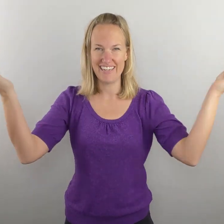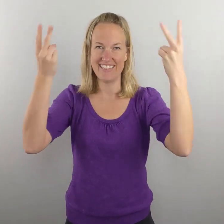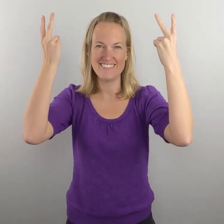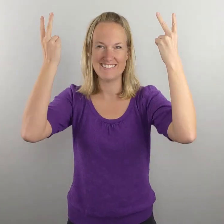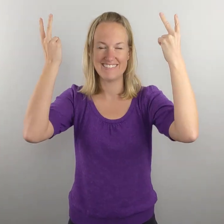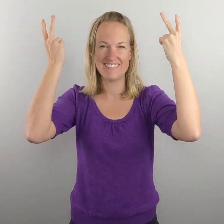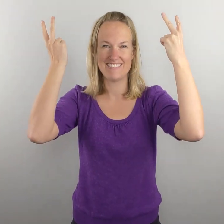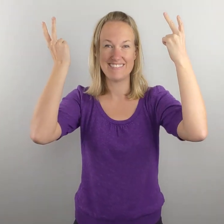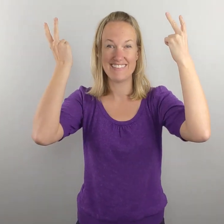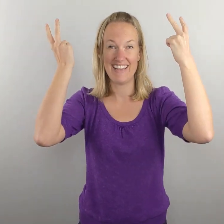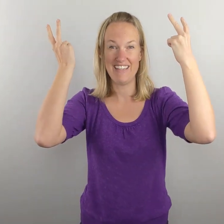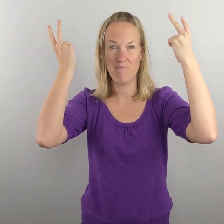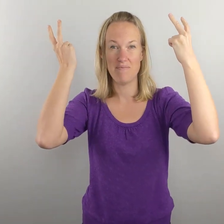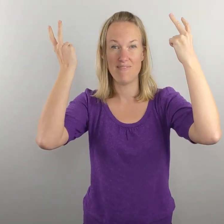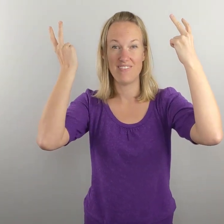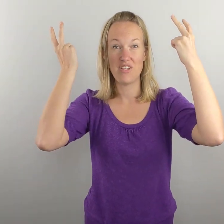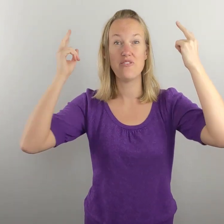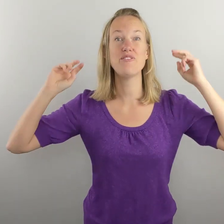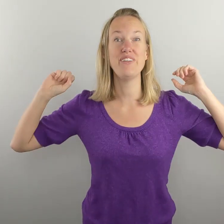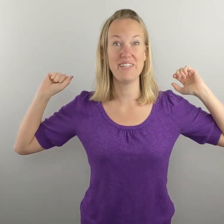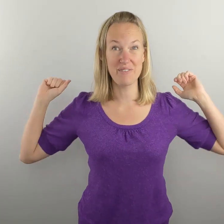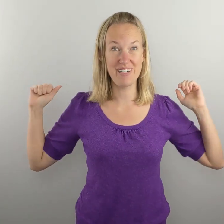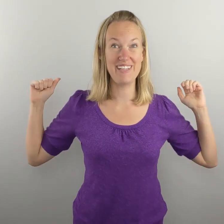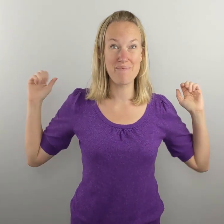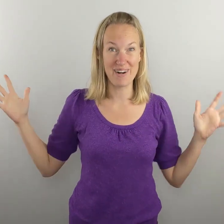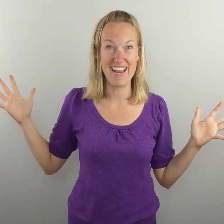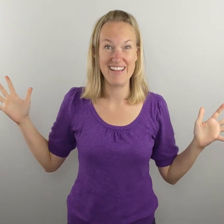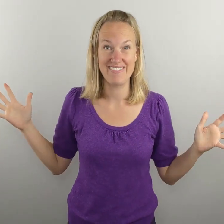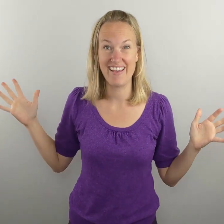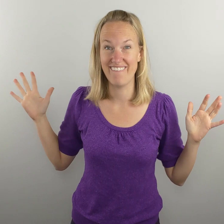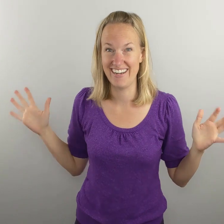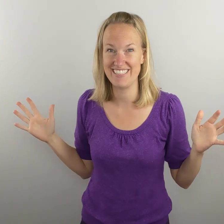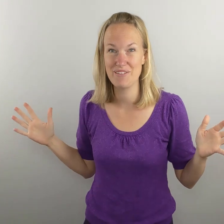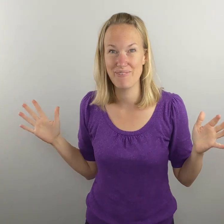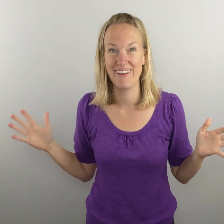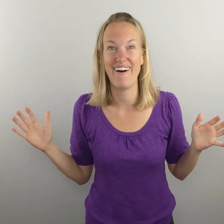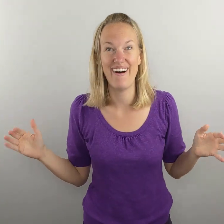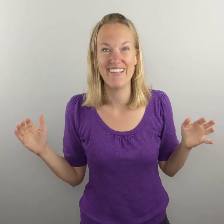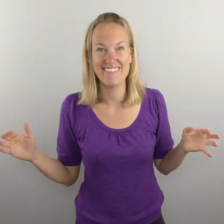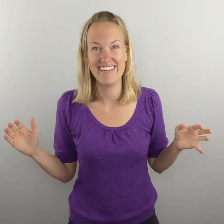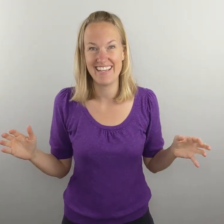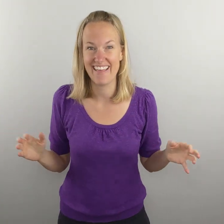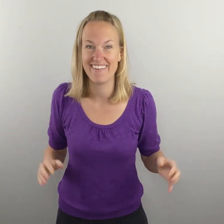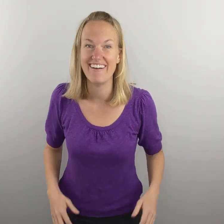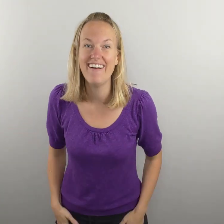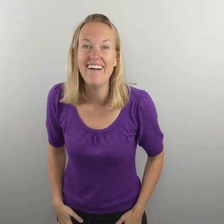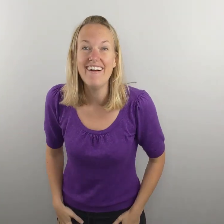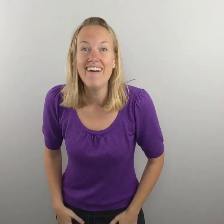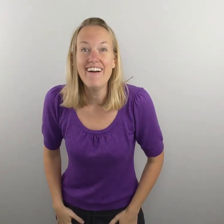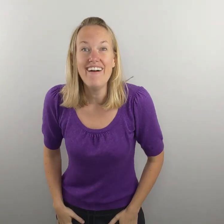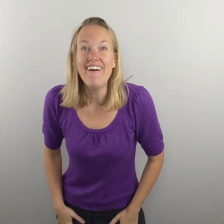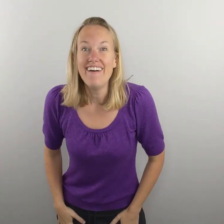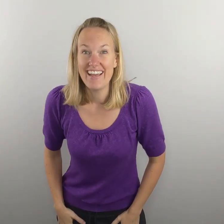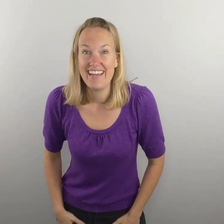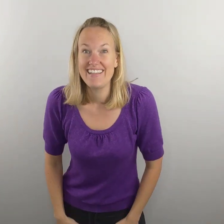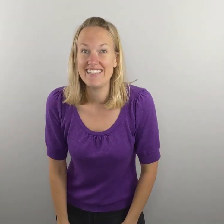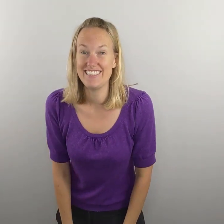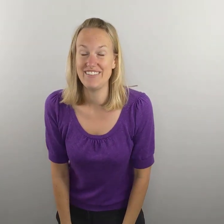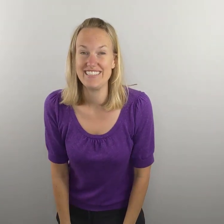victory. Okay? Who's feeling really brave and wants to put all three together? Okay, let's do it. Take a